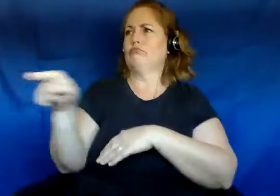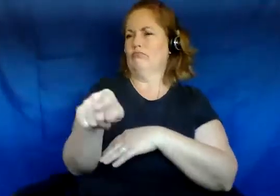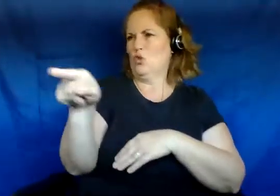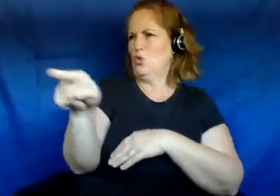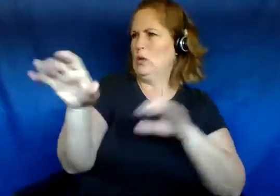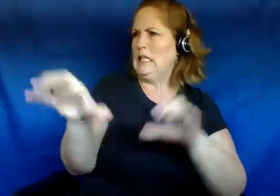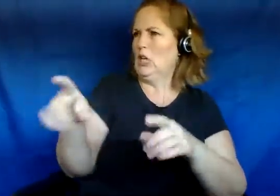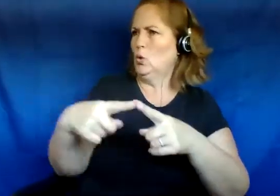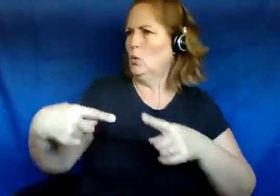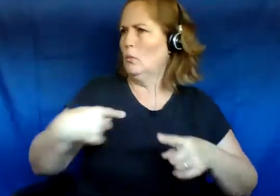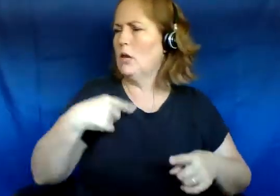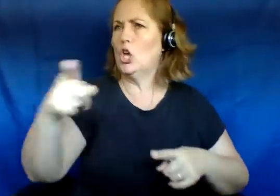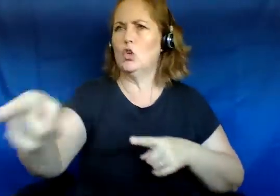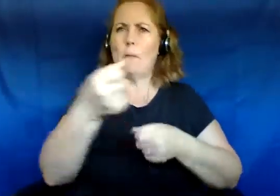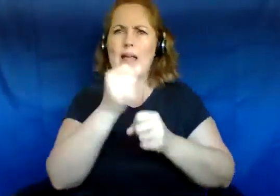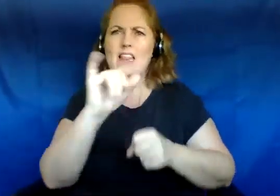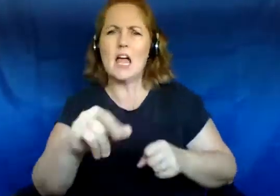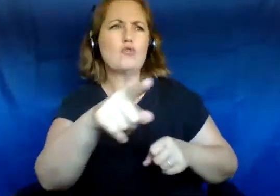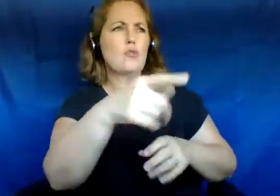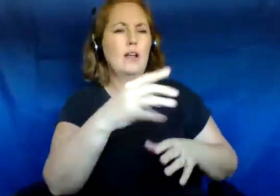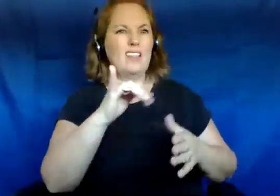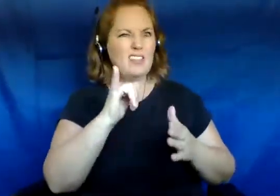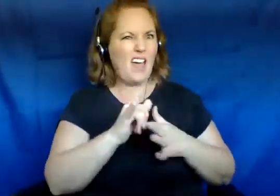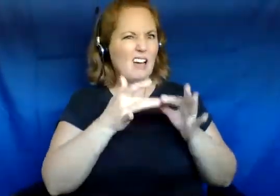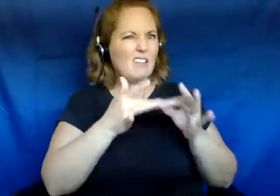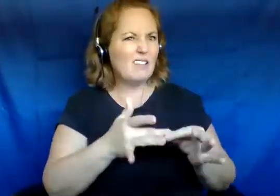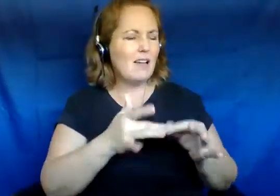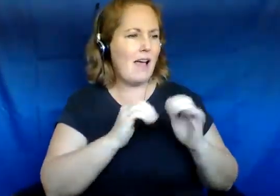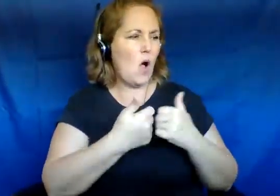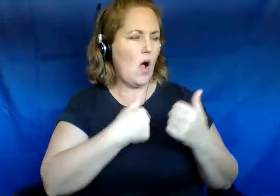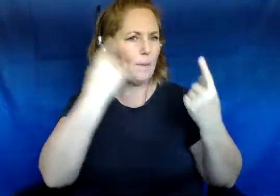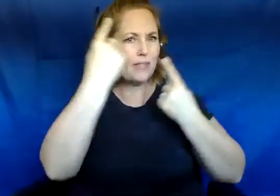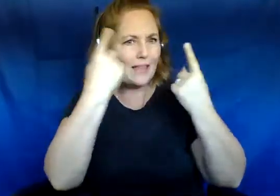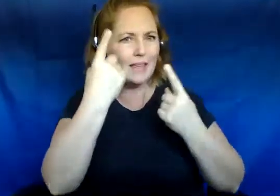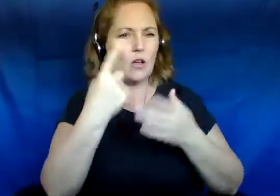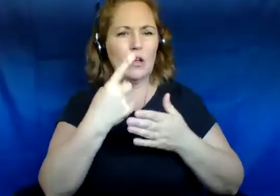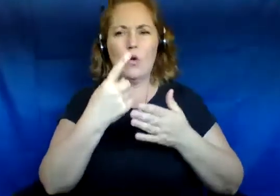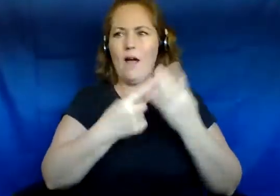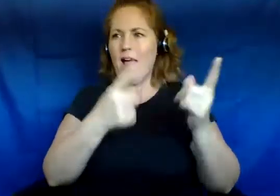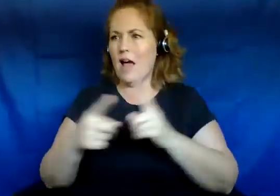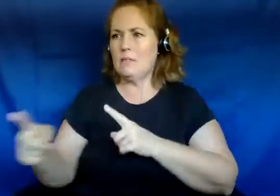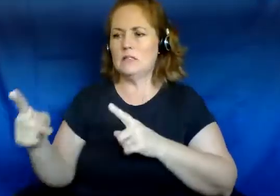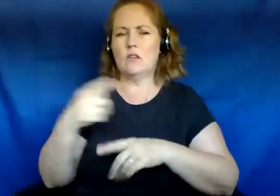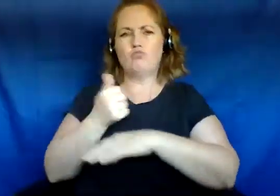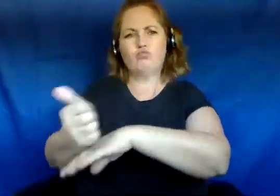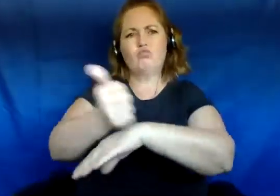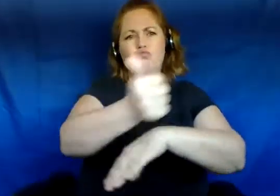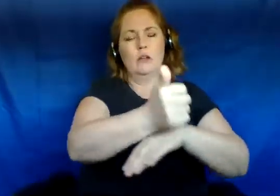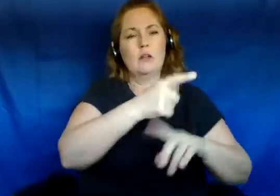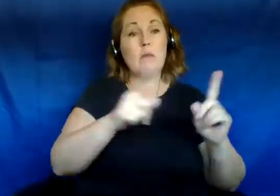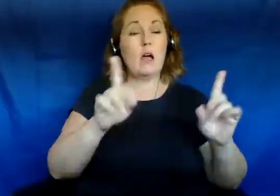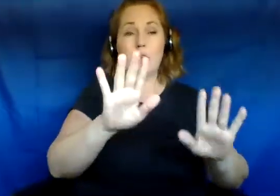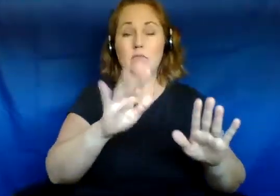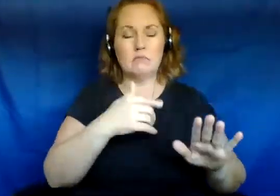That certainly probably contributes to a lot of the way I'm thinking and what happens, but I can recover